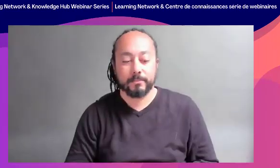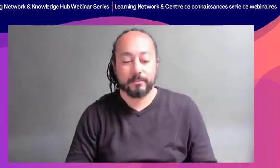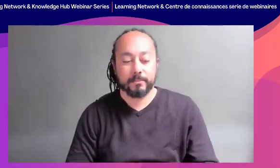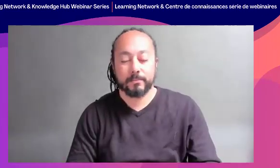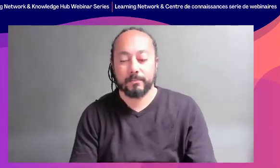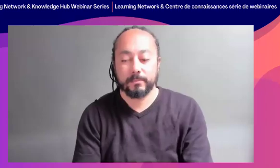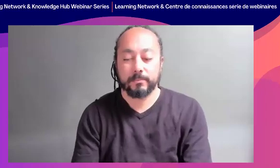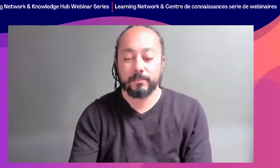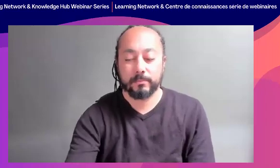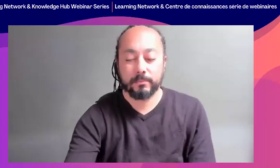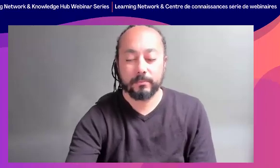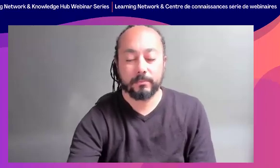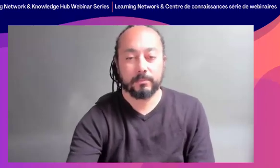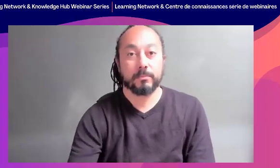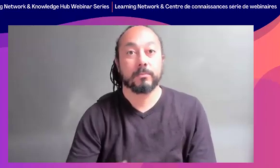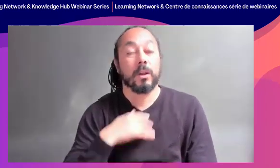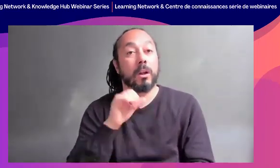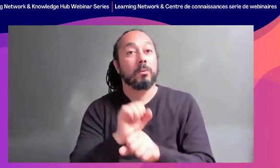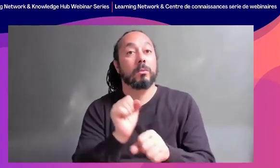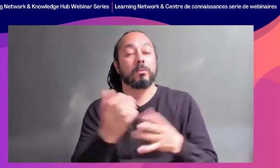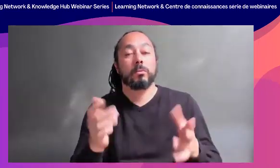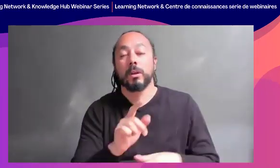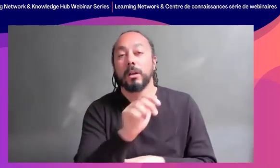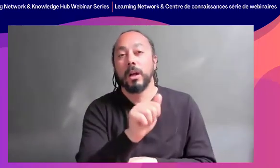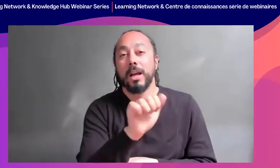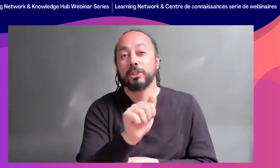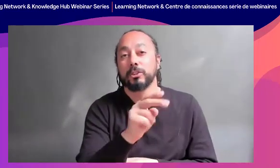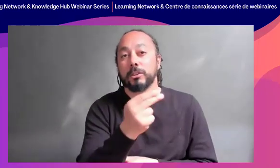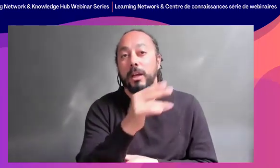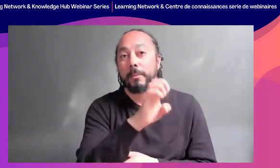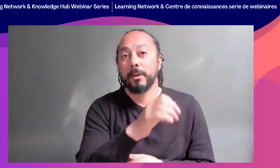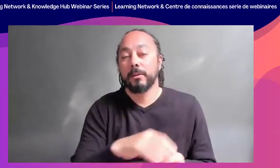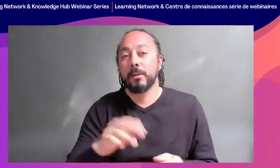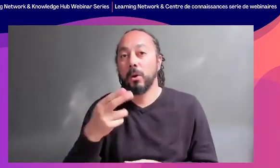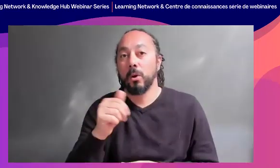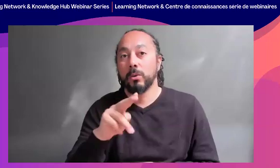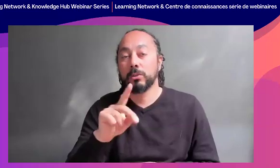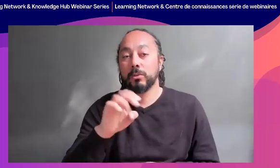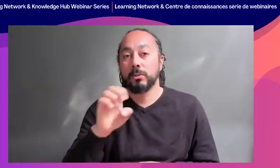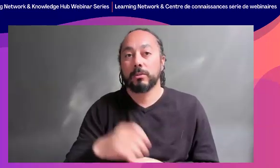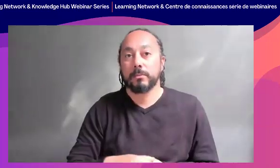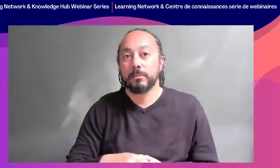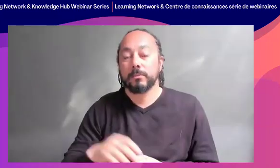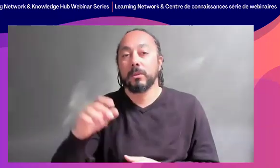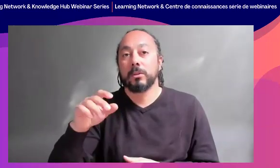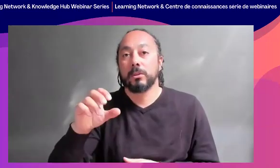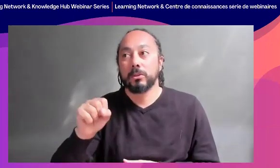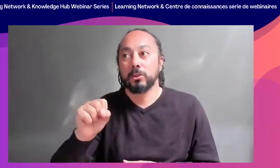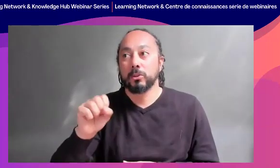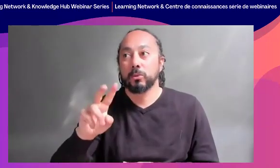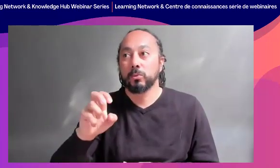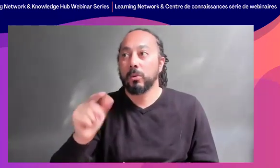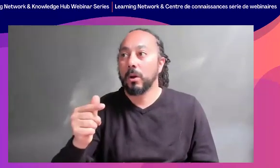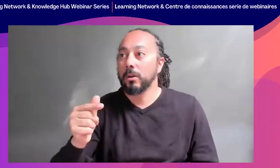traditional lands of the Anishinaabeg, Haudenosaunee, Lenapeewak, and Shnongtong